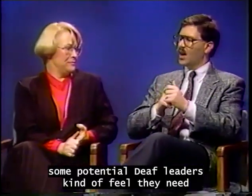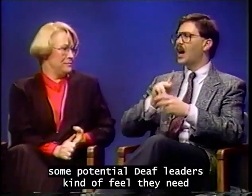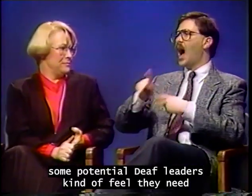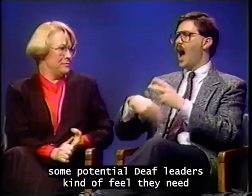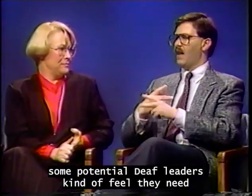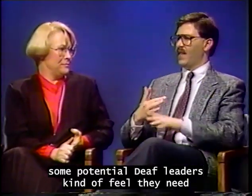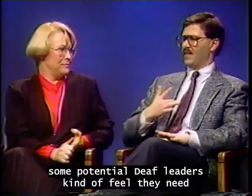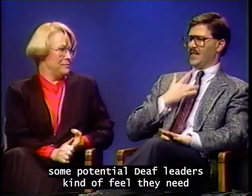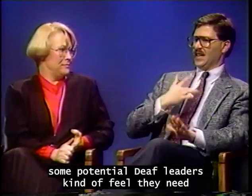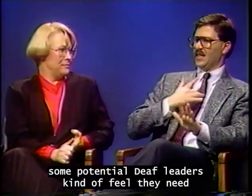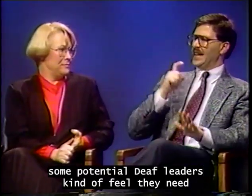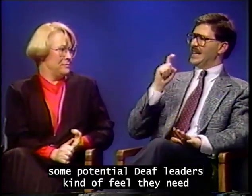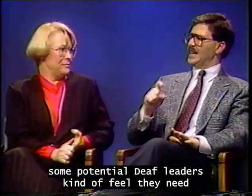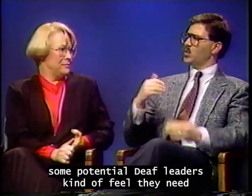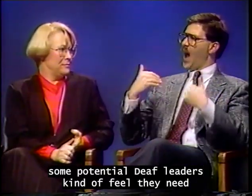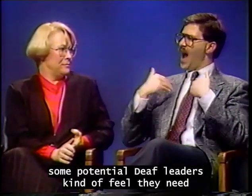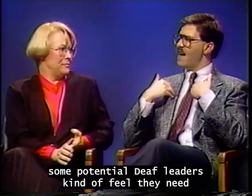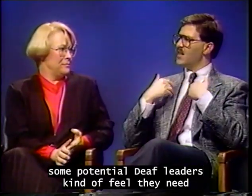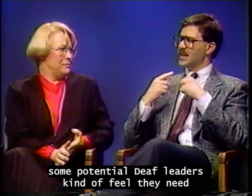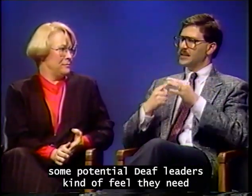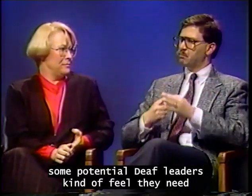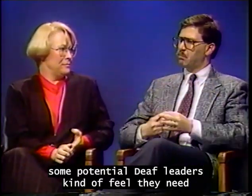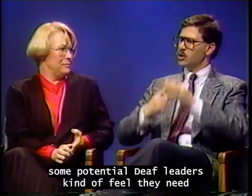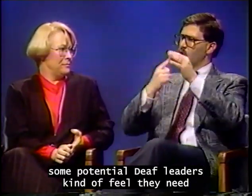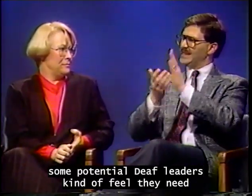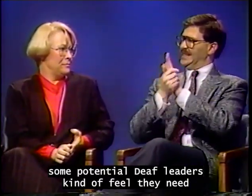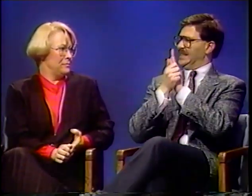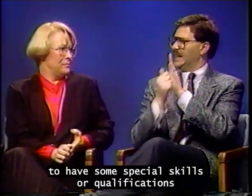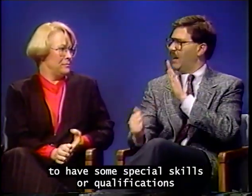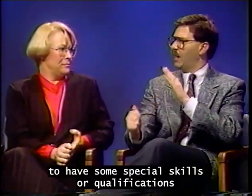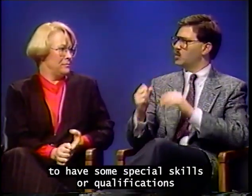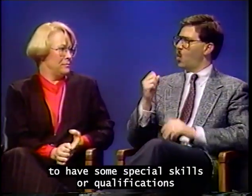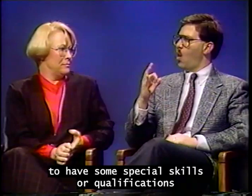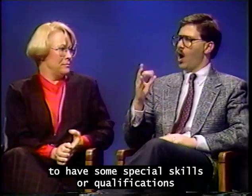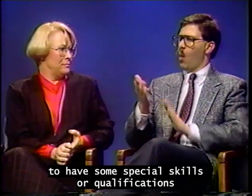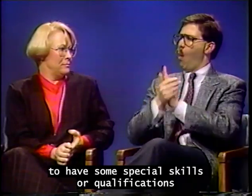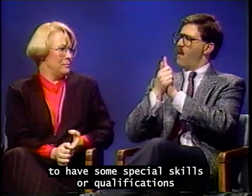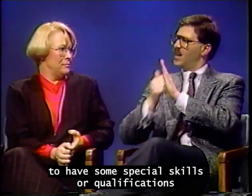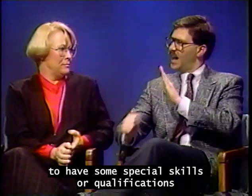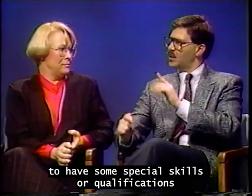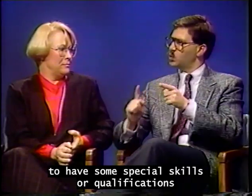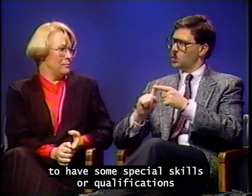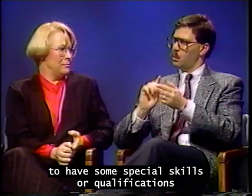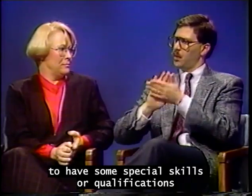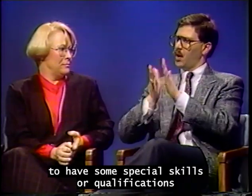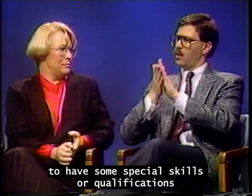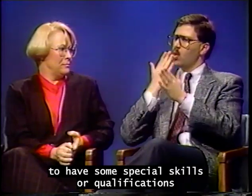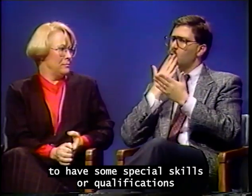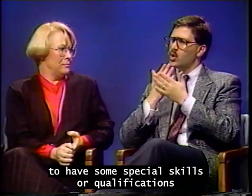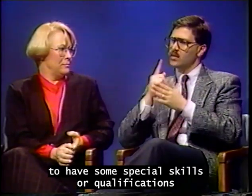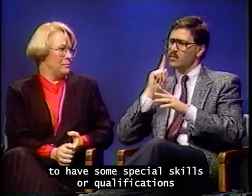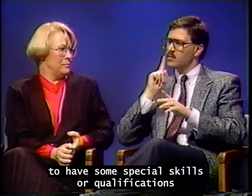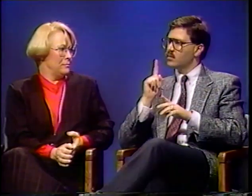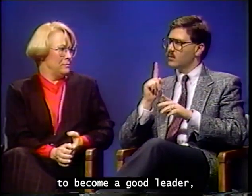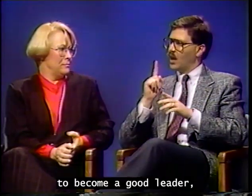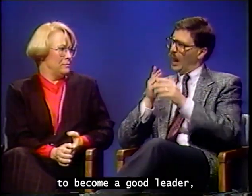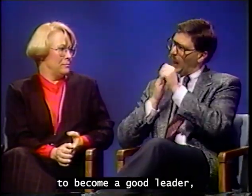some potential deaf leaders kind of feel they need to have some special skills or qualifications to